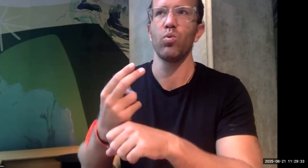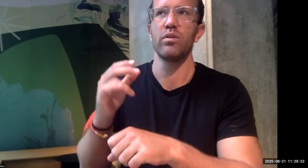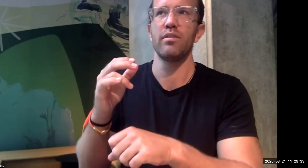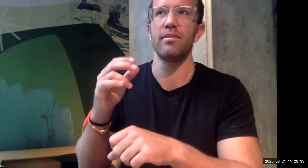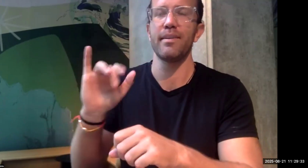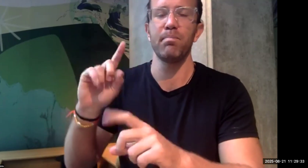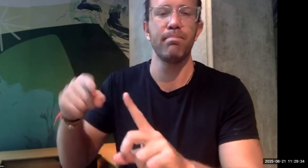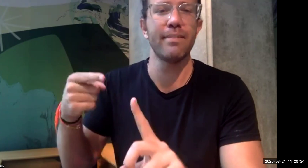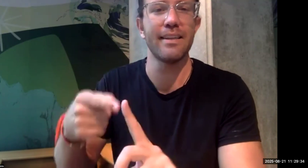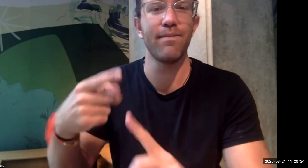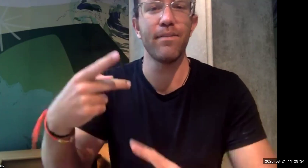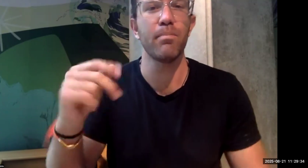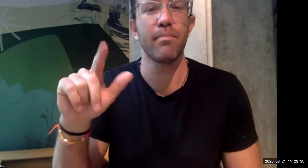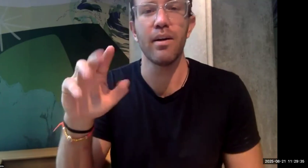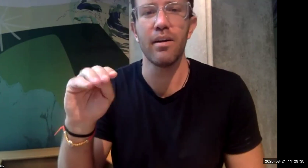But